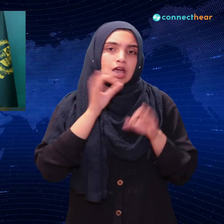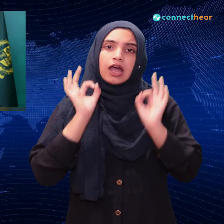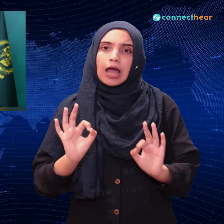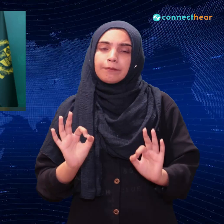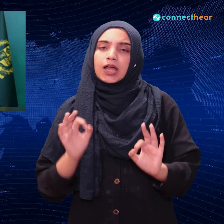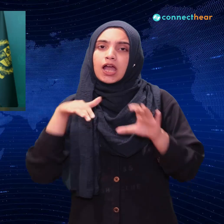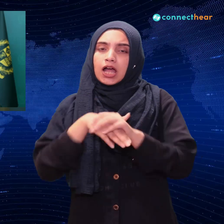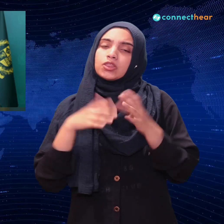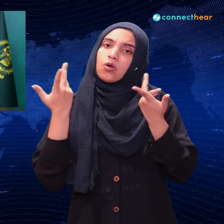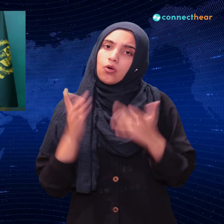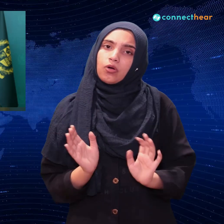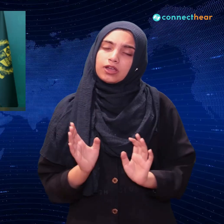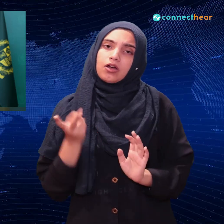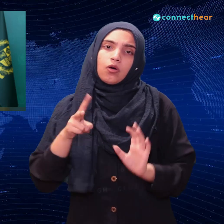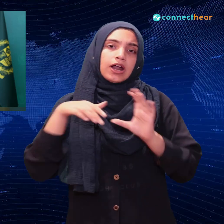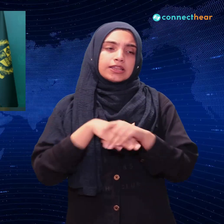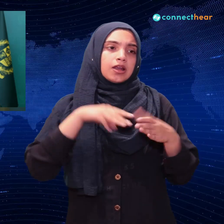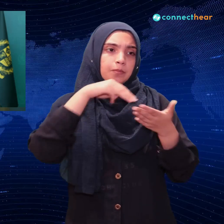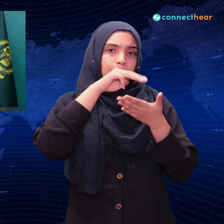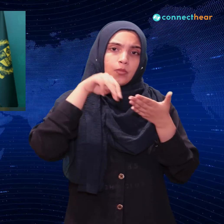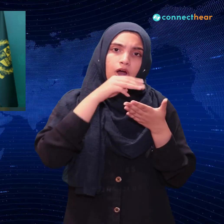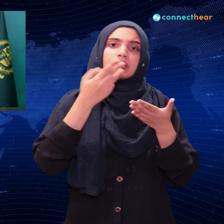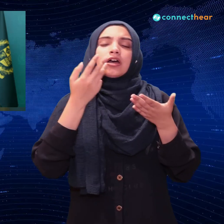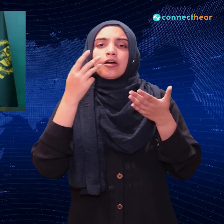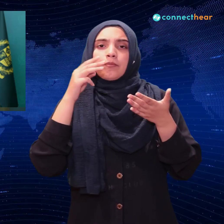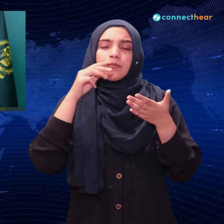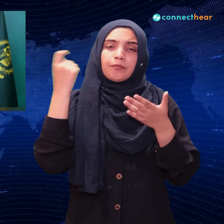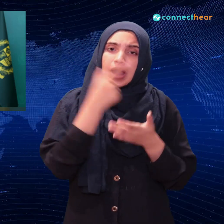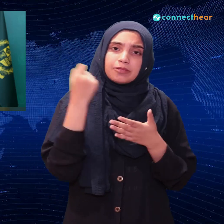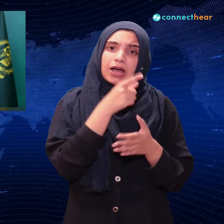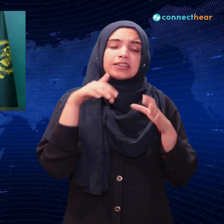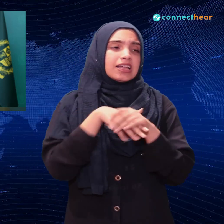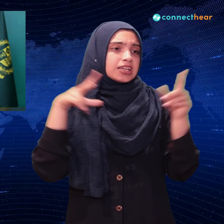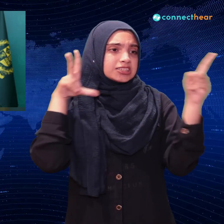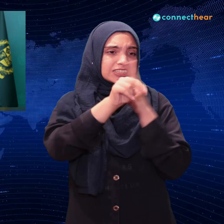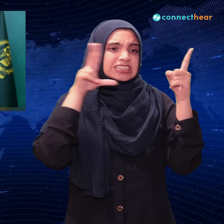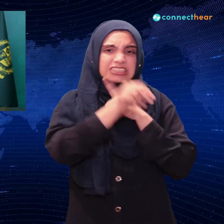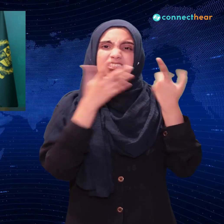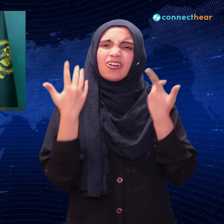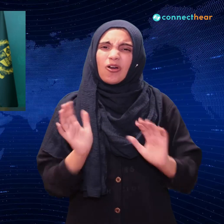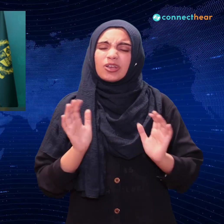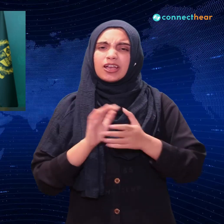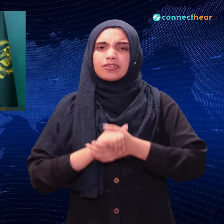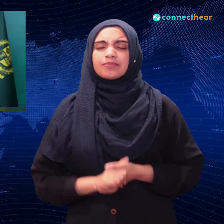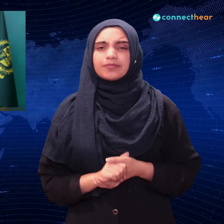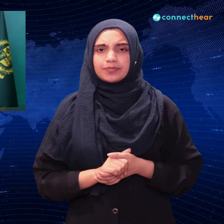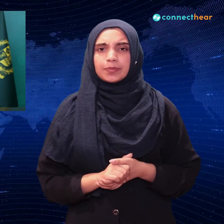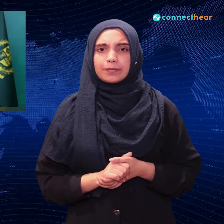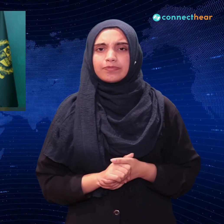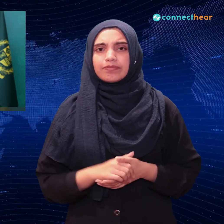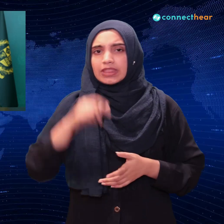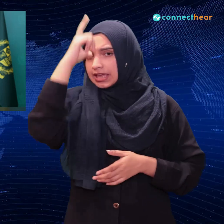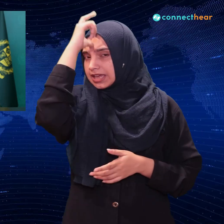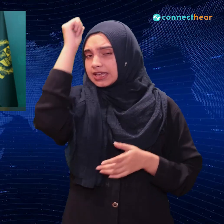vitiate the environment by these barbaric acts. The onus remains on India to create